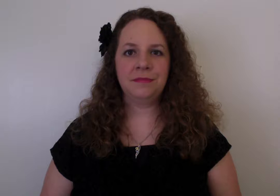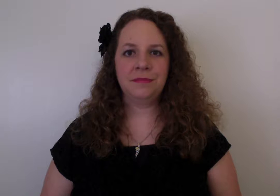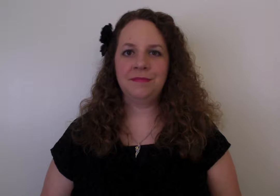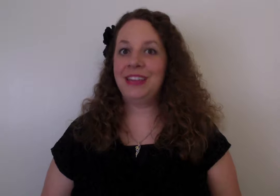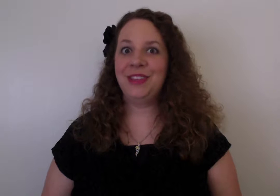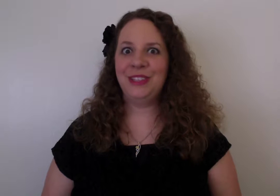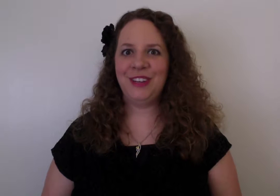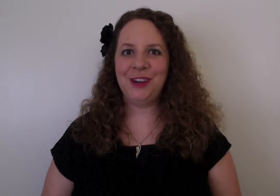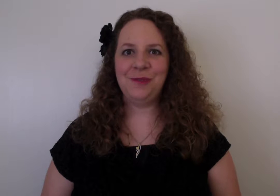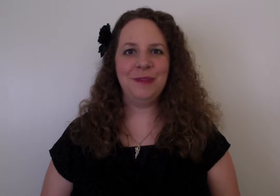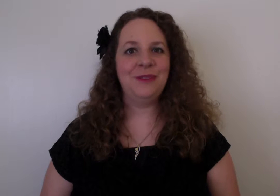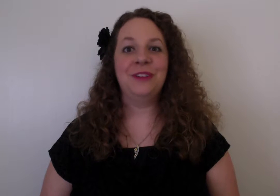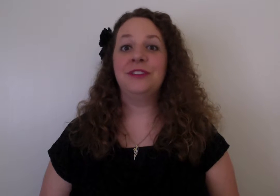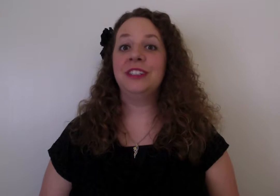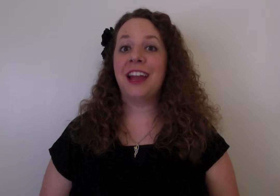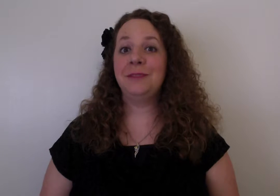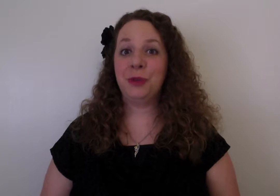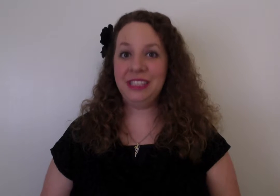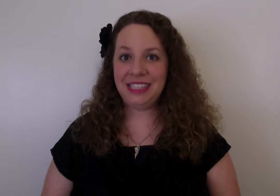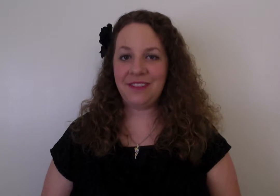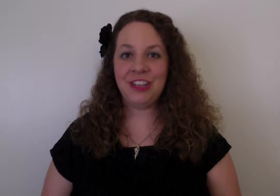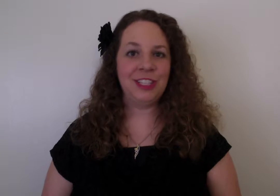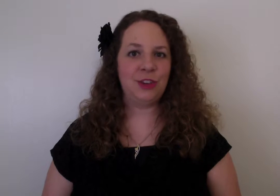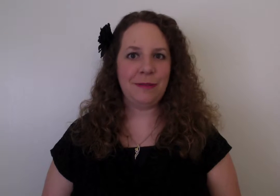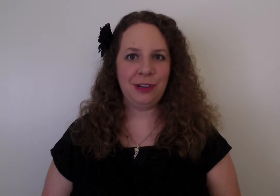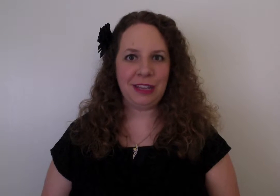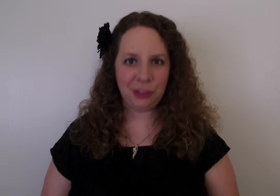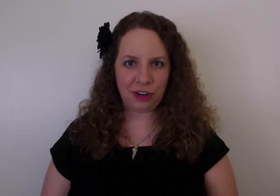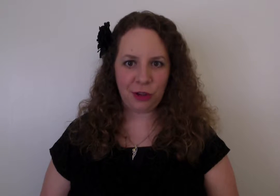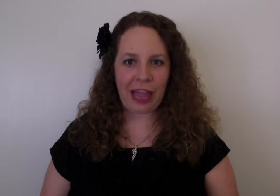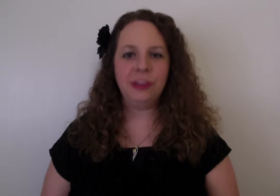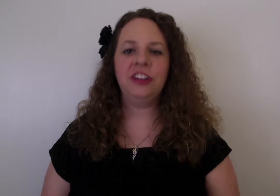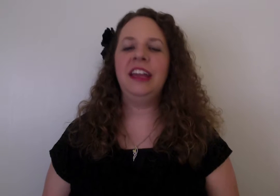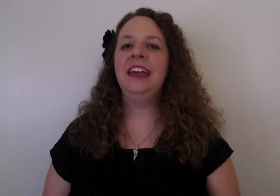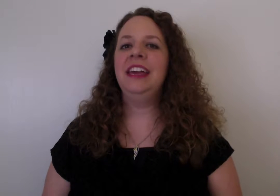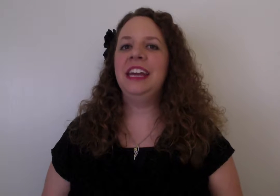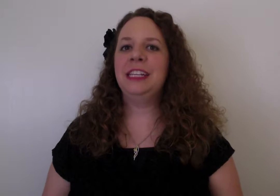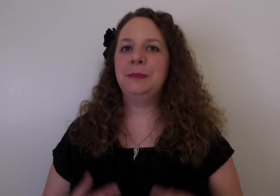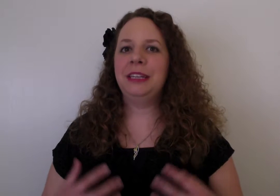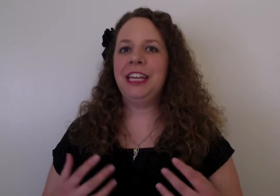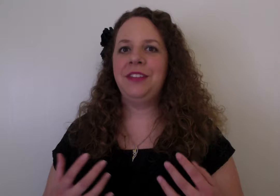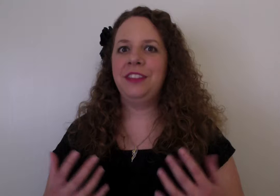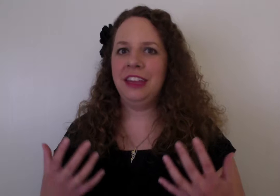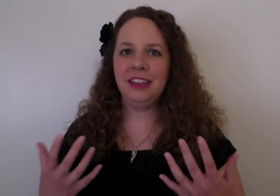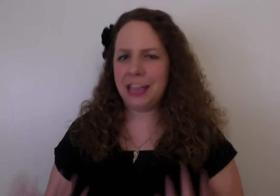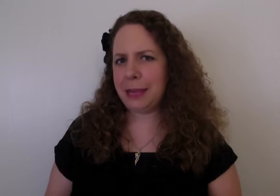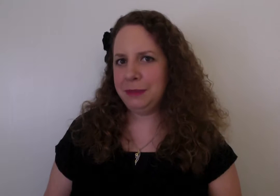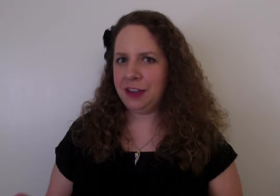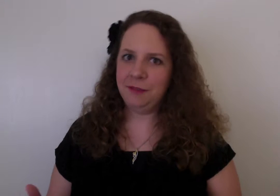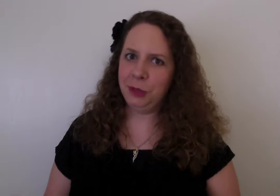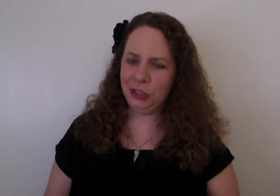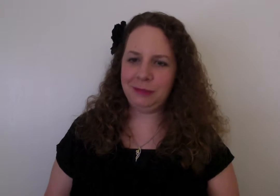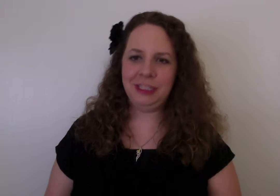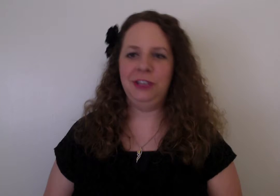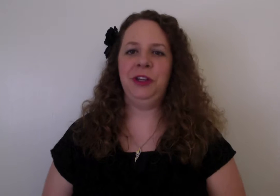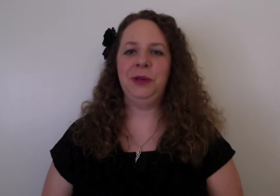In this video, we'll be going over 9.7 describing a restaurant vocabulary, explaining the types of building materials.